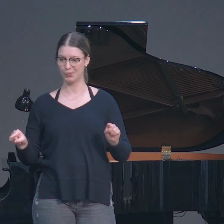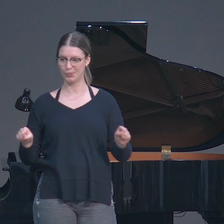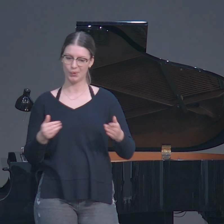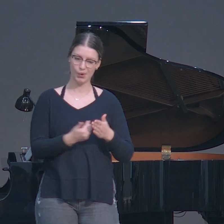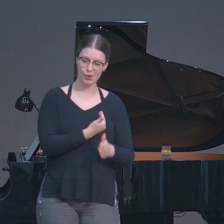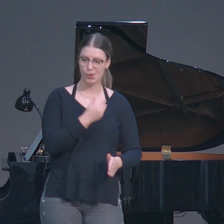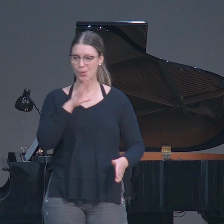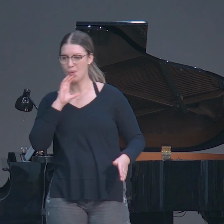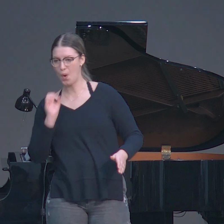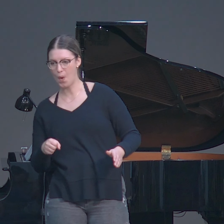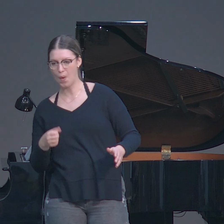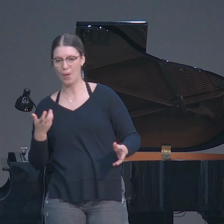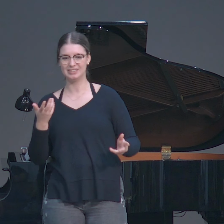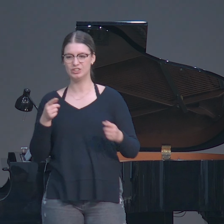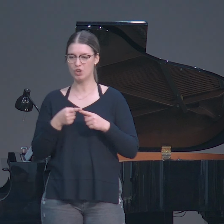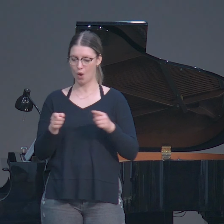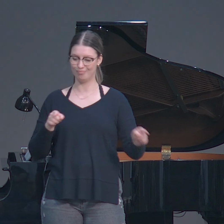new and old, new and old.